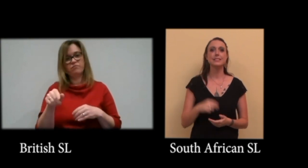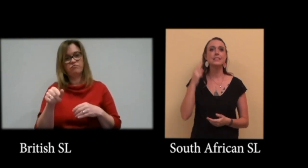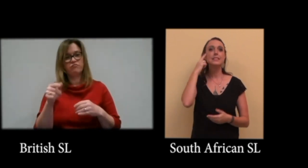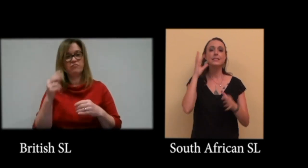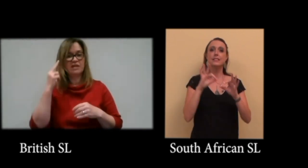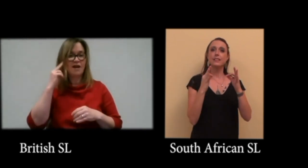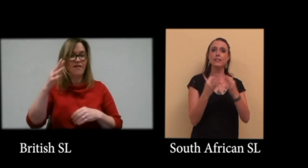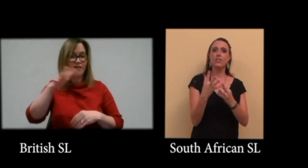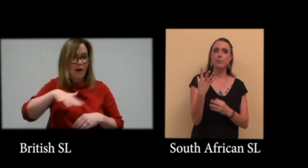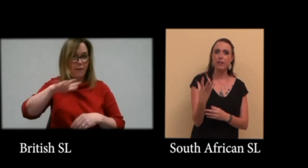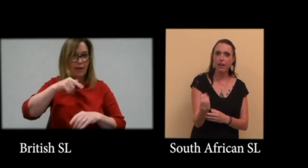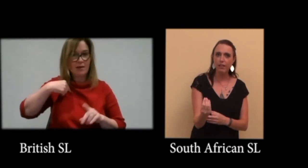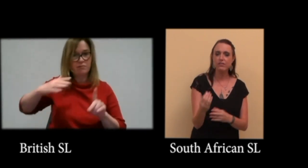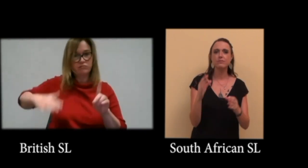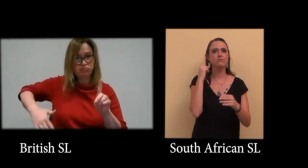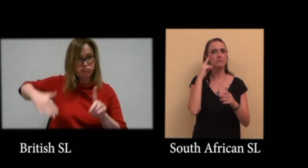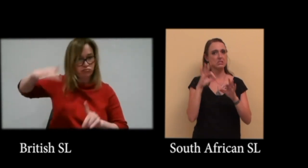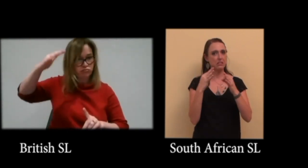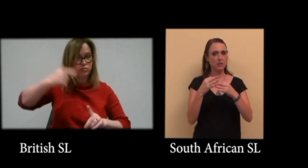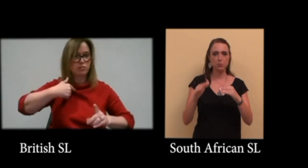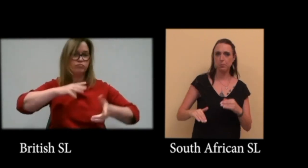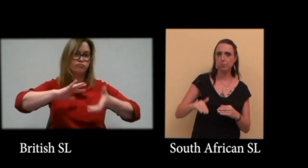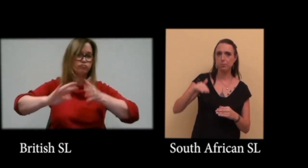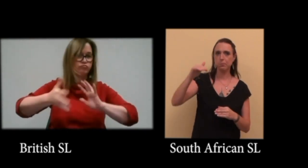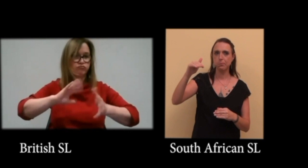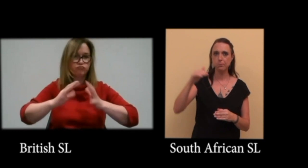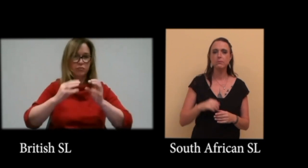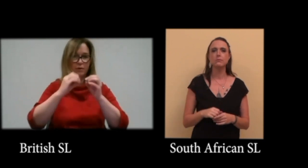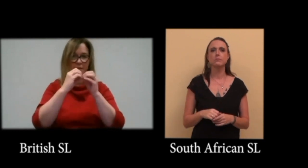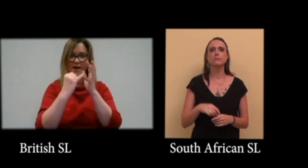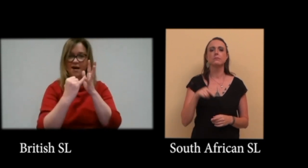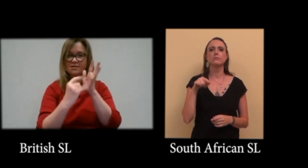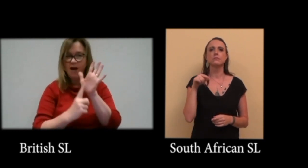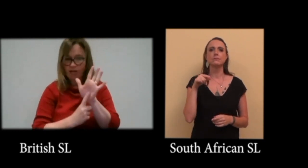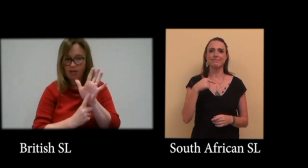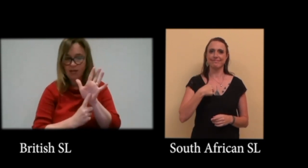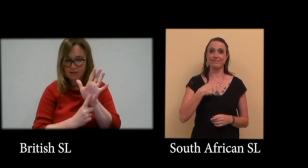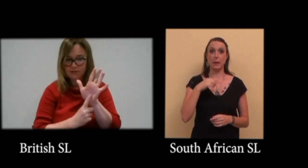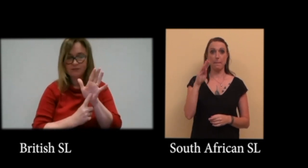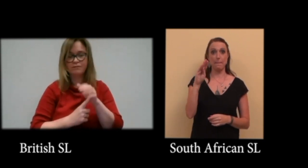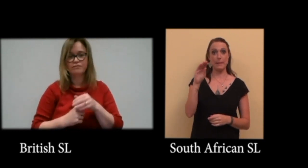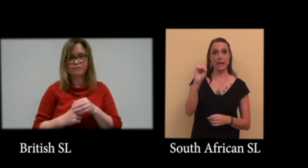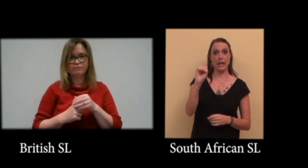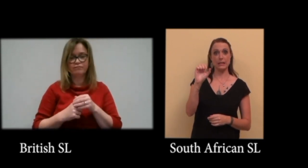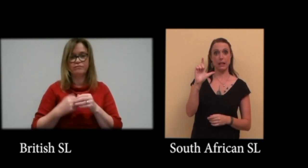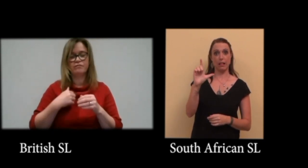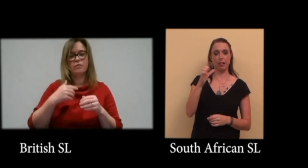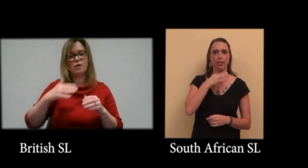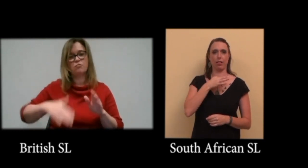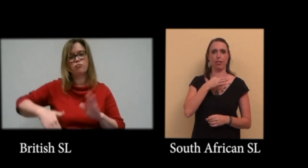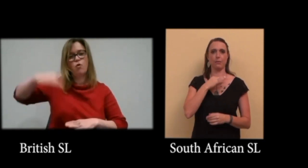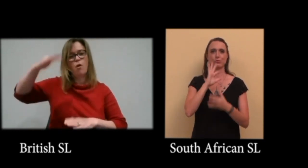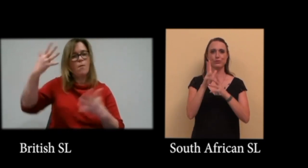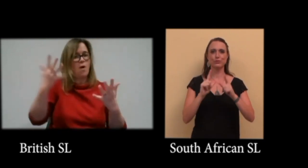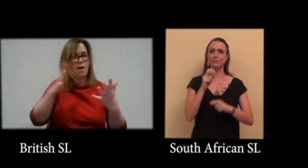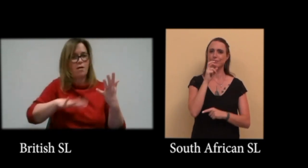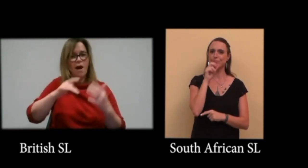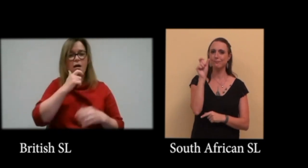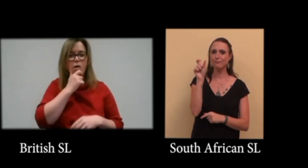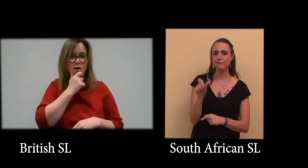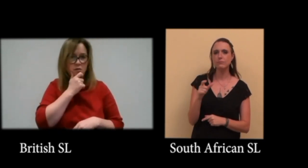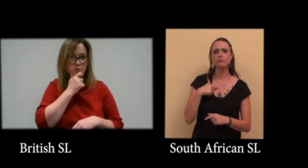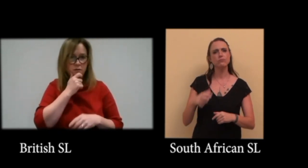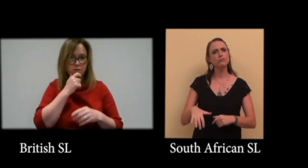myself. I'm deaf. I've got a deaf family and I grew up in a deaf family as a British Sign Language user, so we